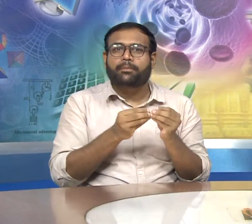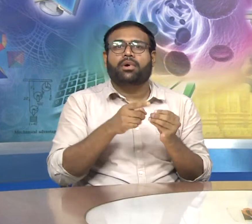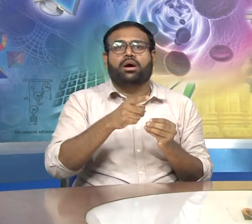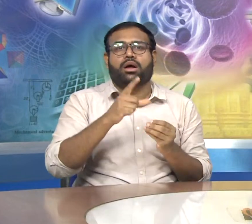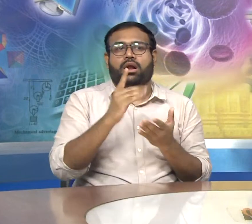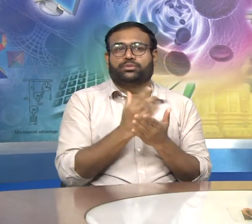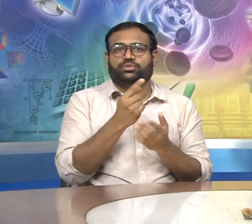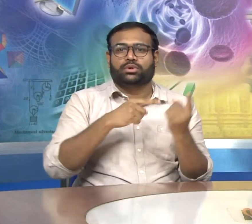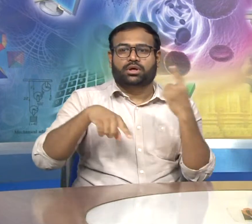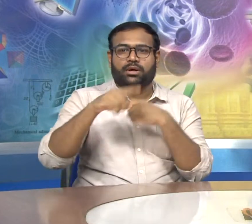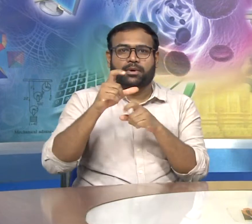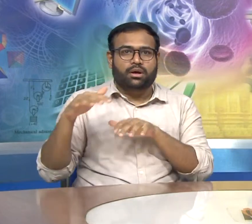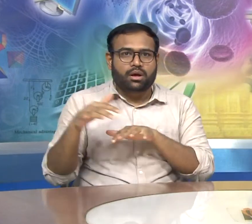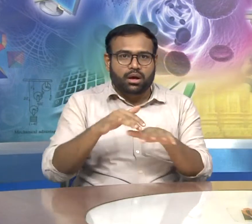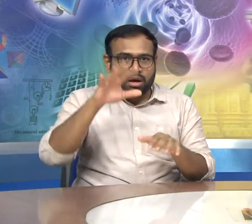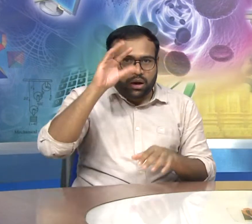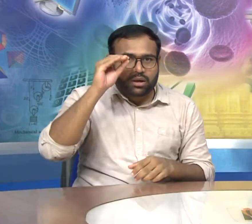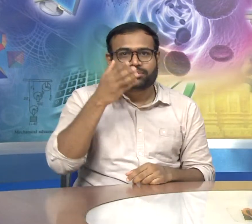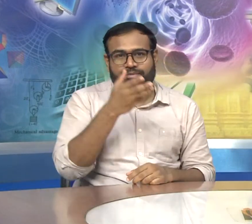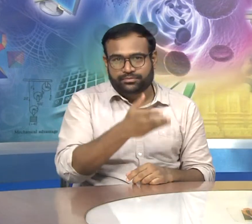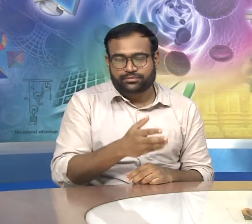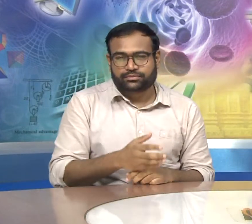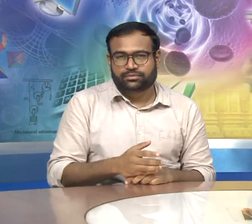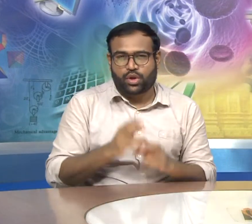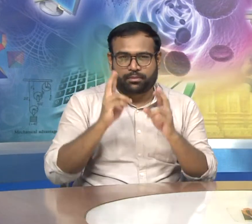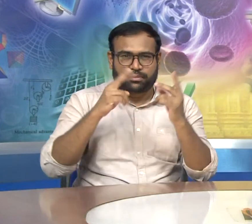the library and their rules, regulation.